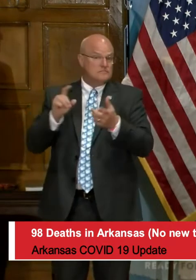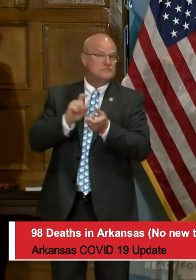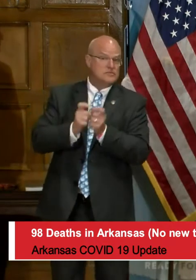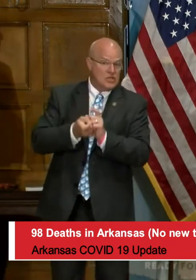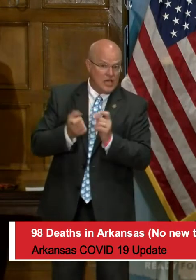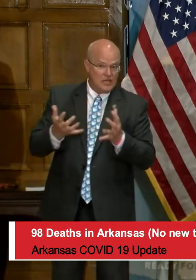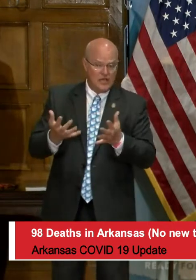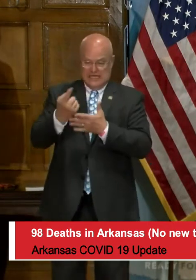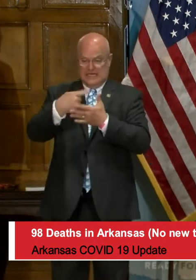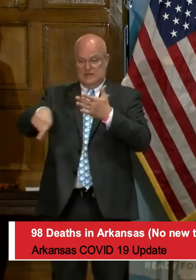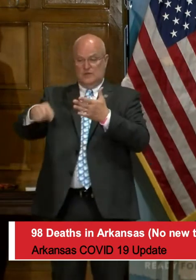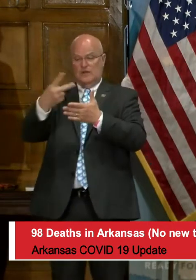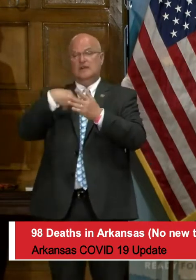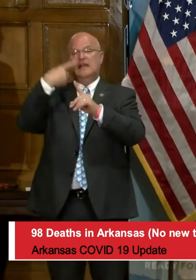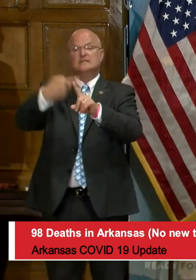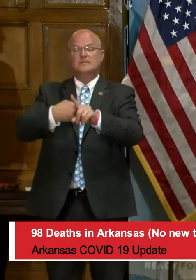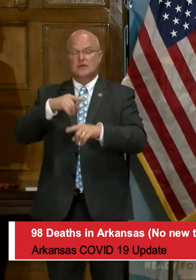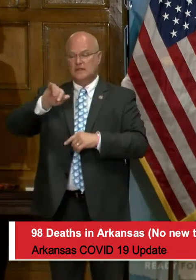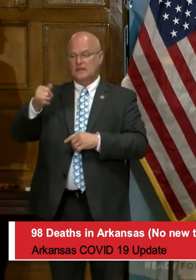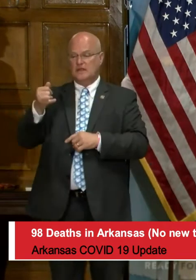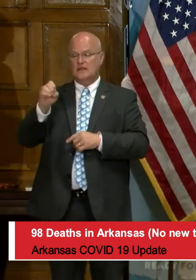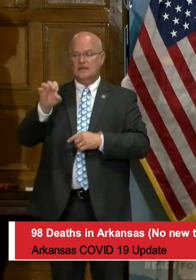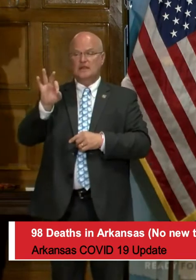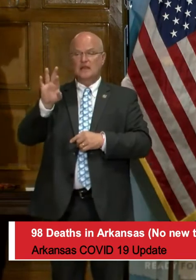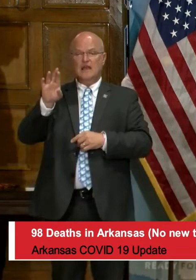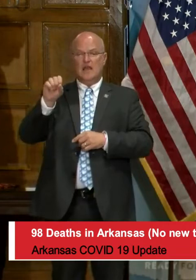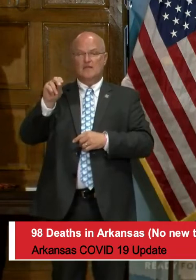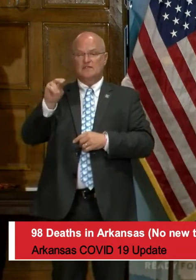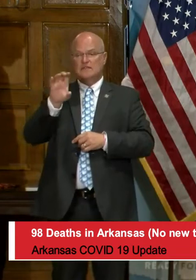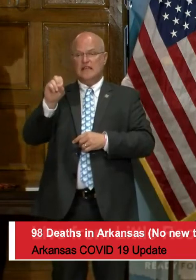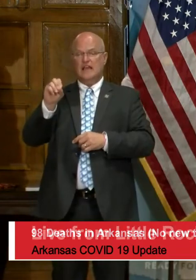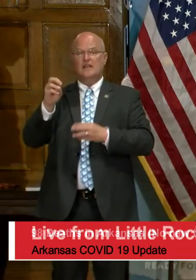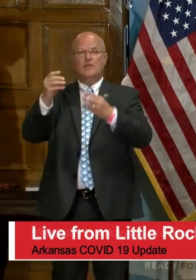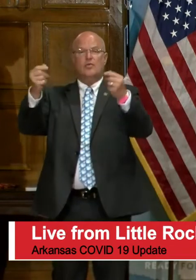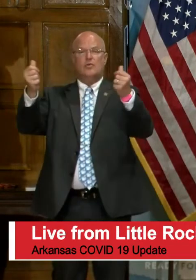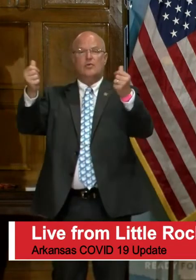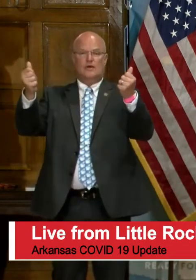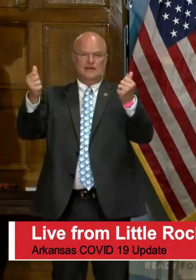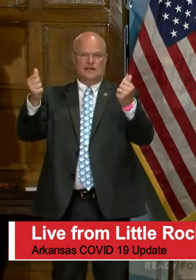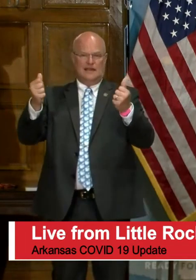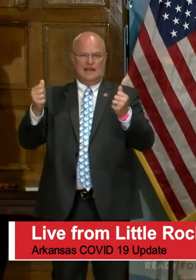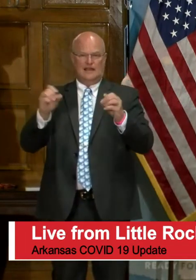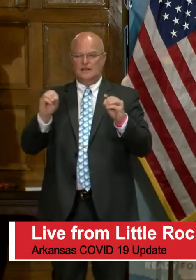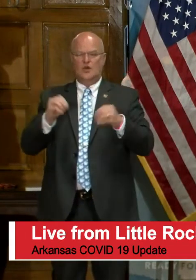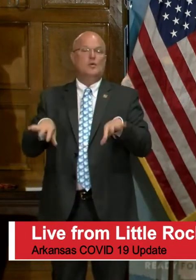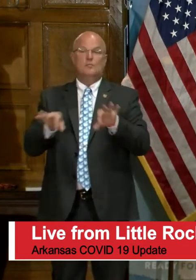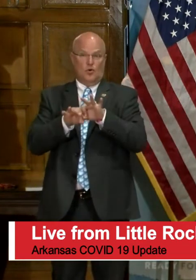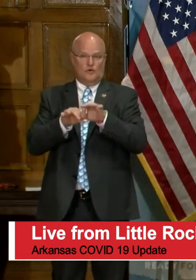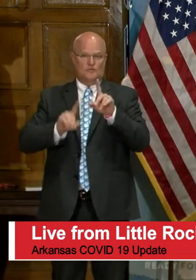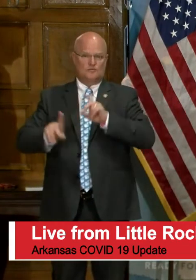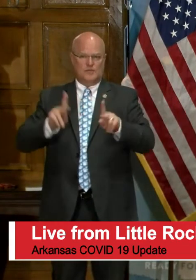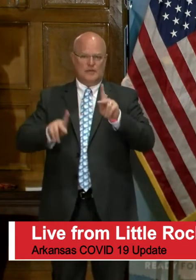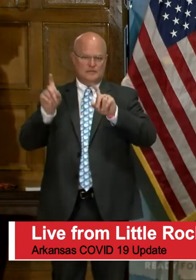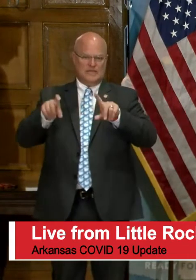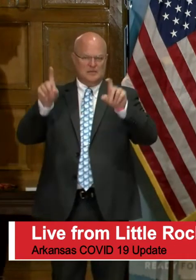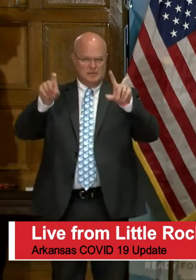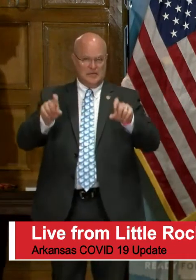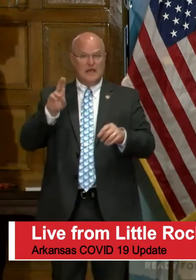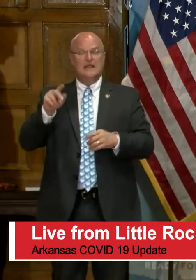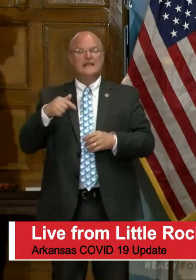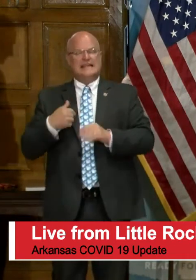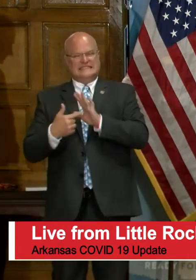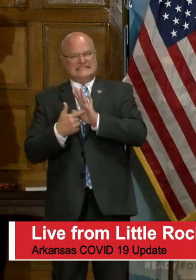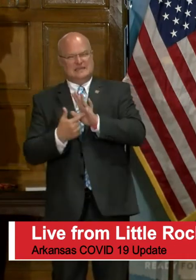I mean, next week or next month, Jefferson County may not have any cases, in which case it would not be so important for people to come unless they